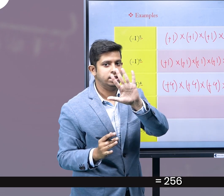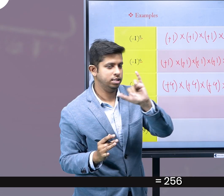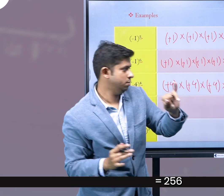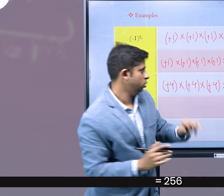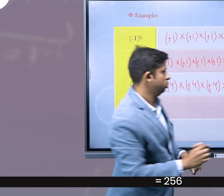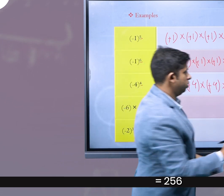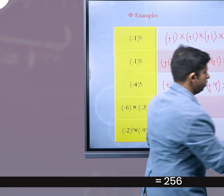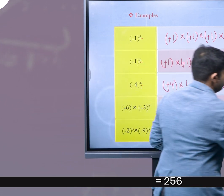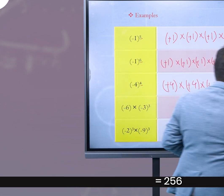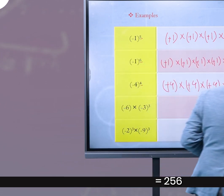equals to 256.